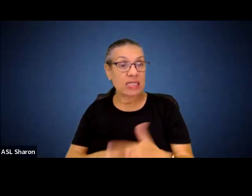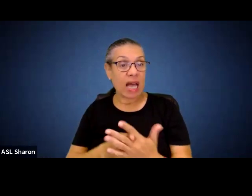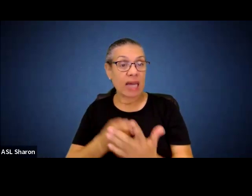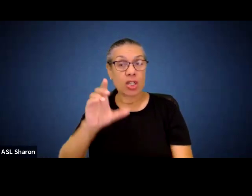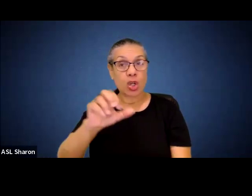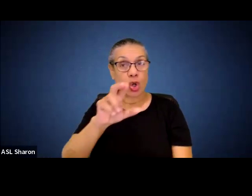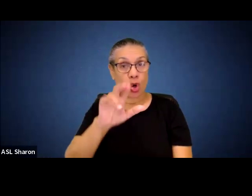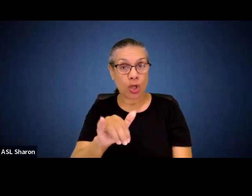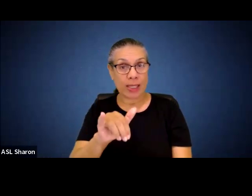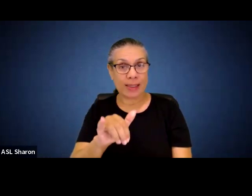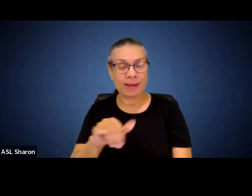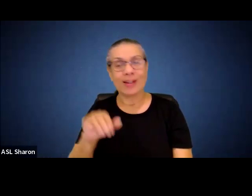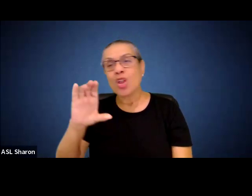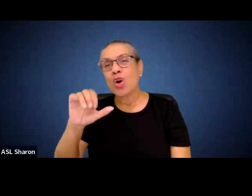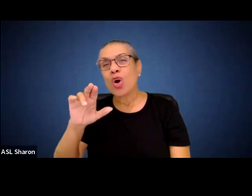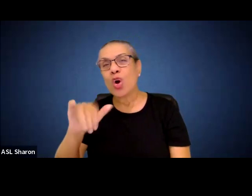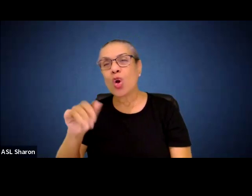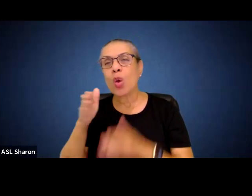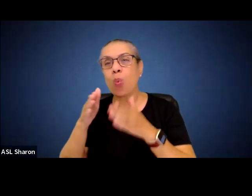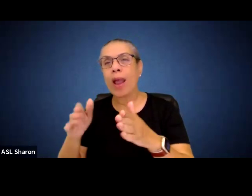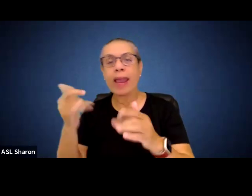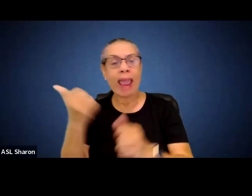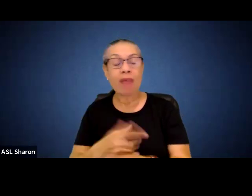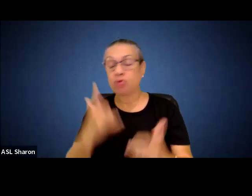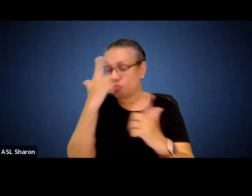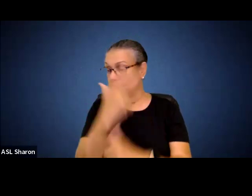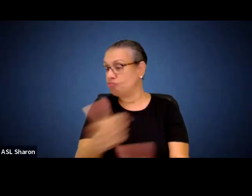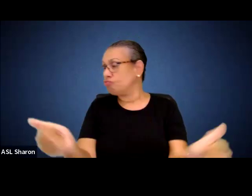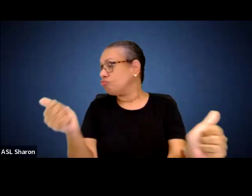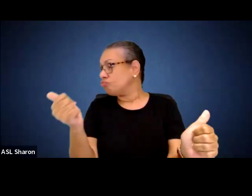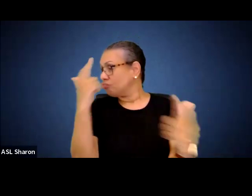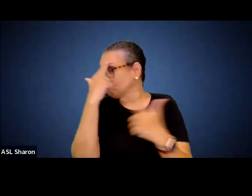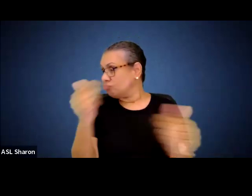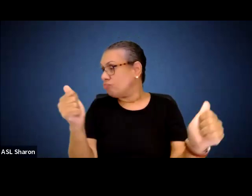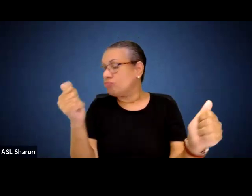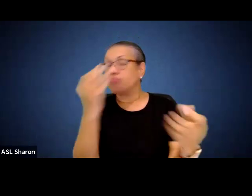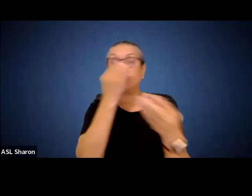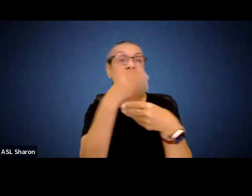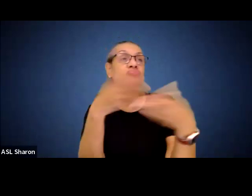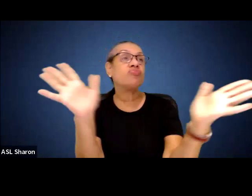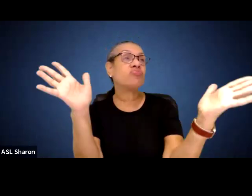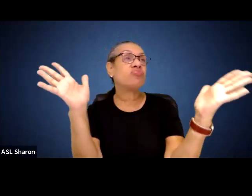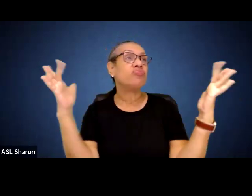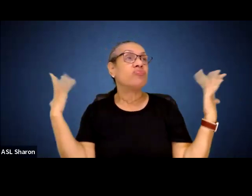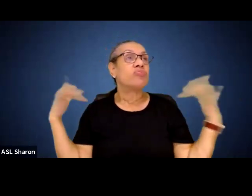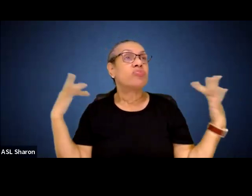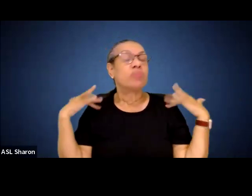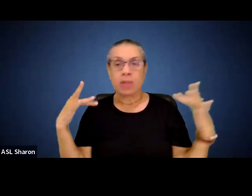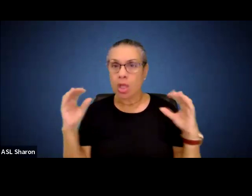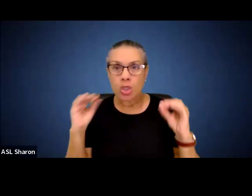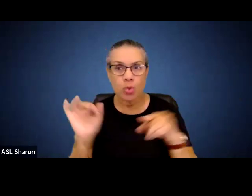K-8, the Curley way was everyone does what they want when they want. There was not a consistent set of practices